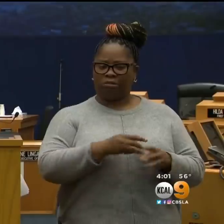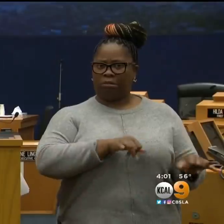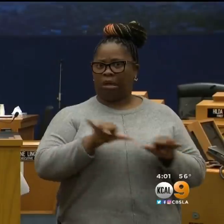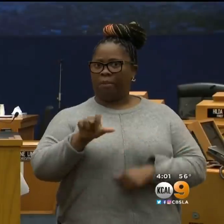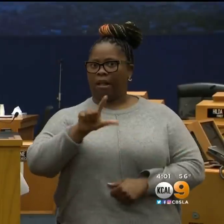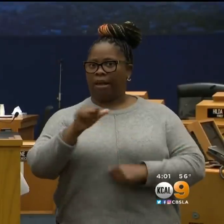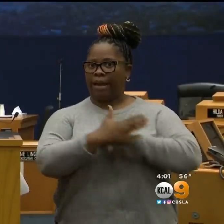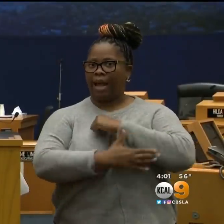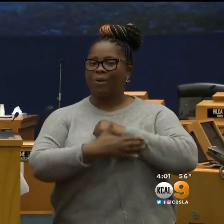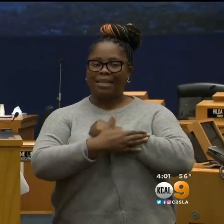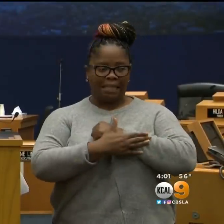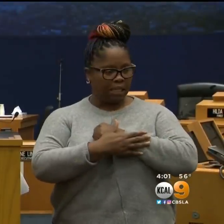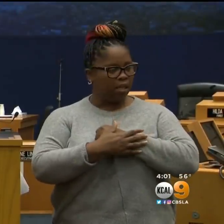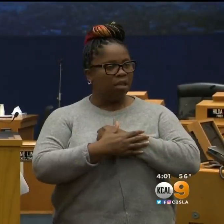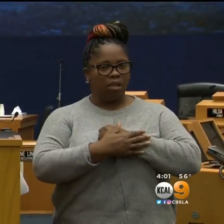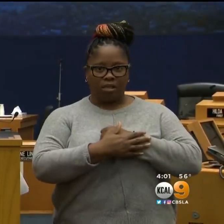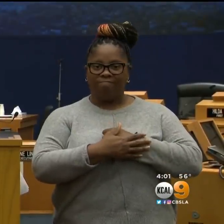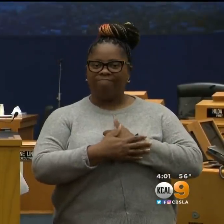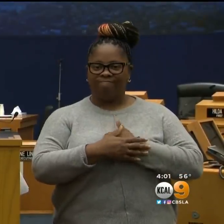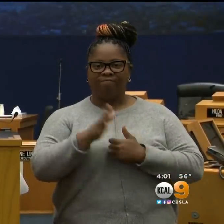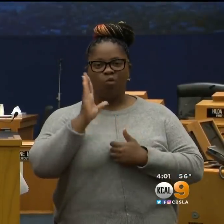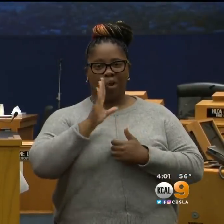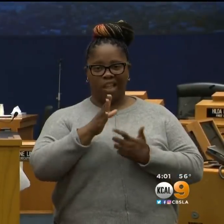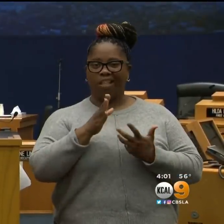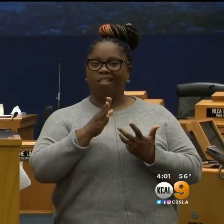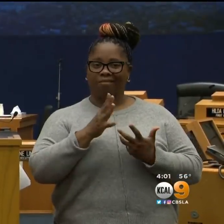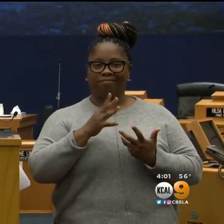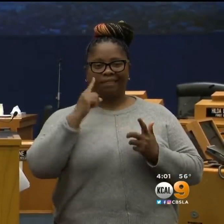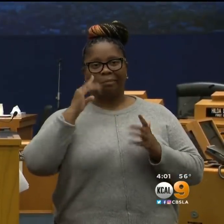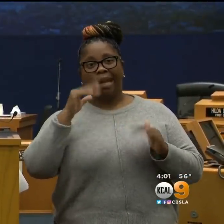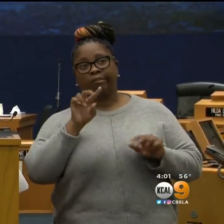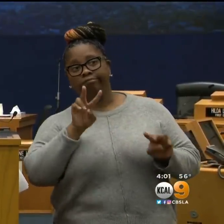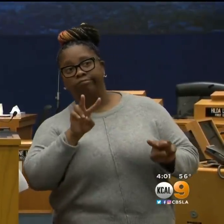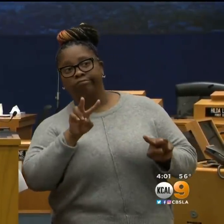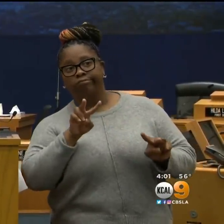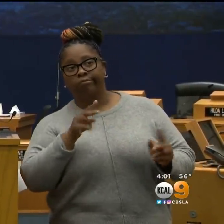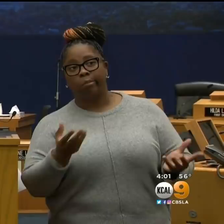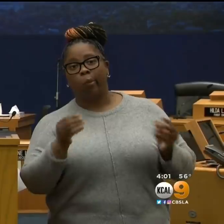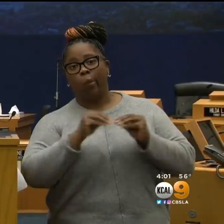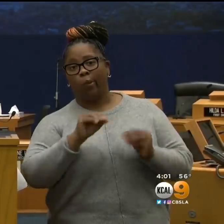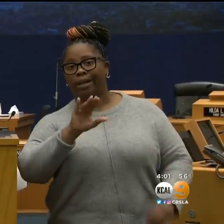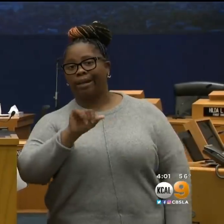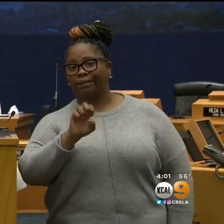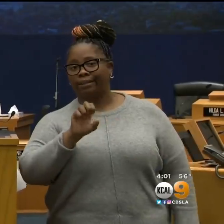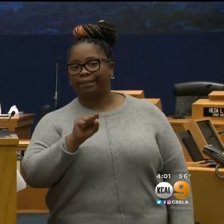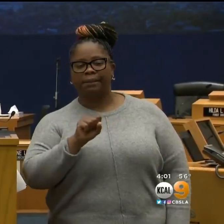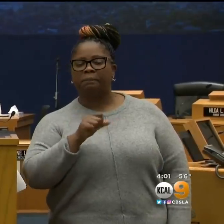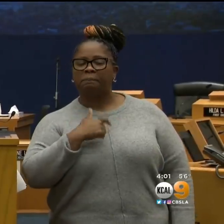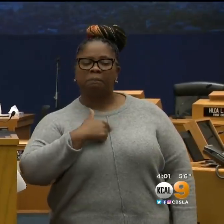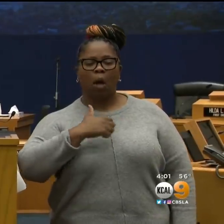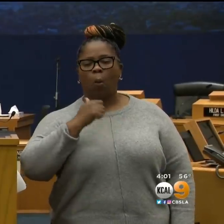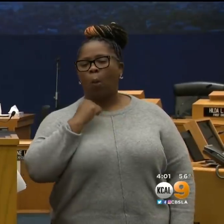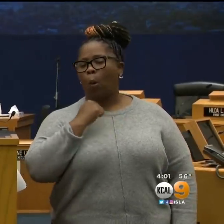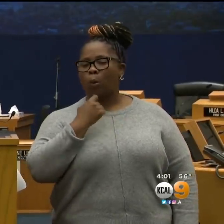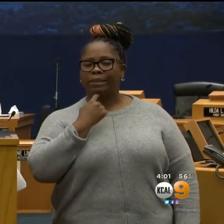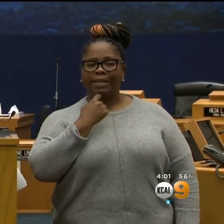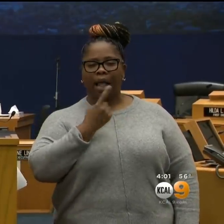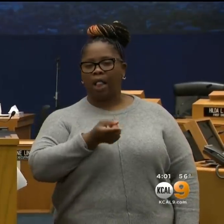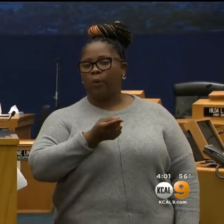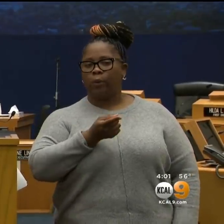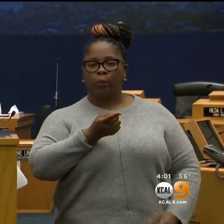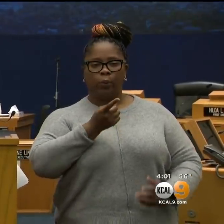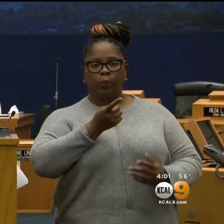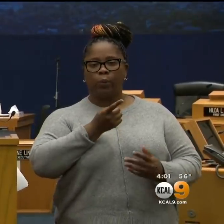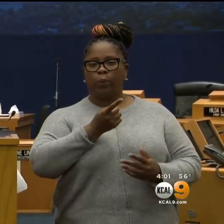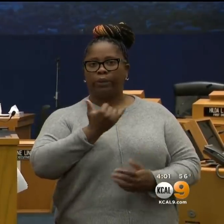We're all headed for many, many more cases. I would never give you information that wasn't as accurate